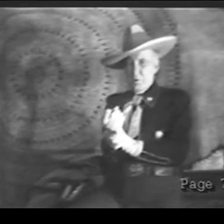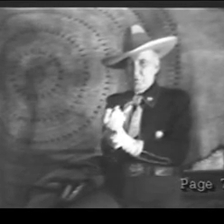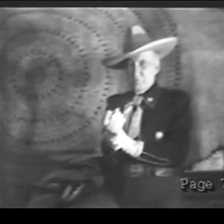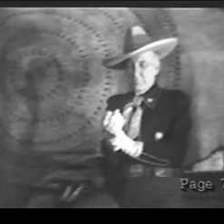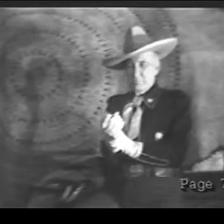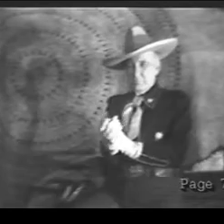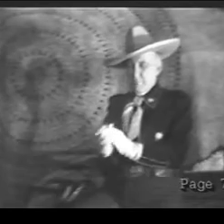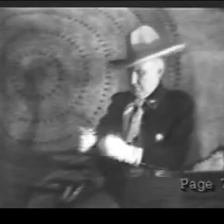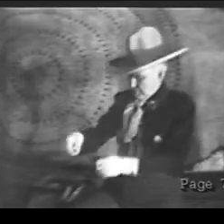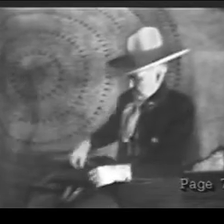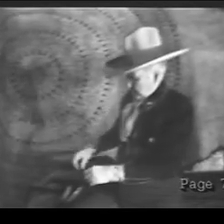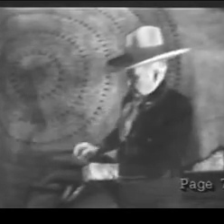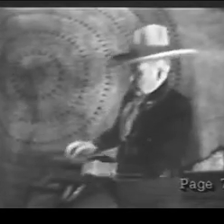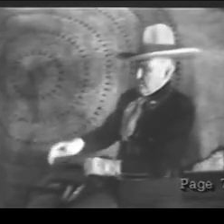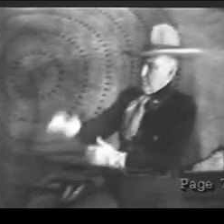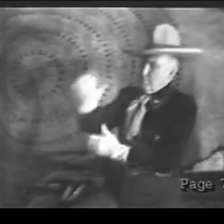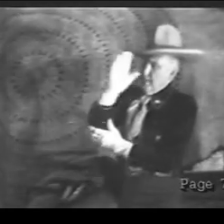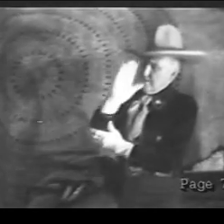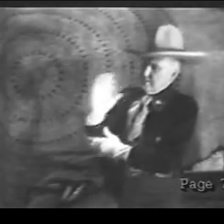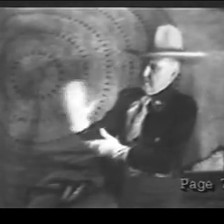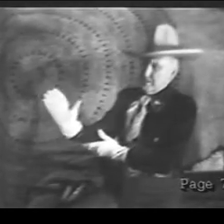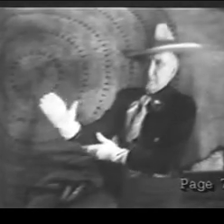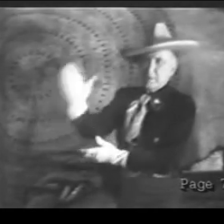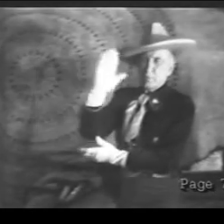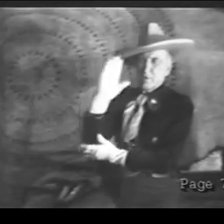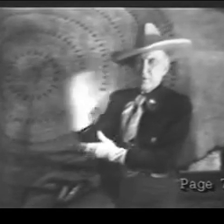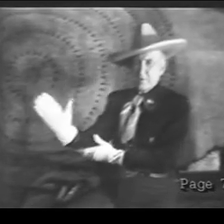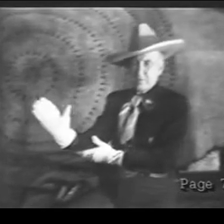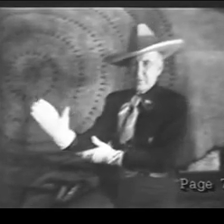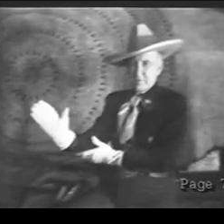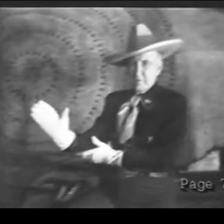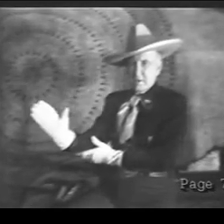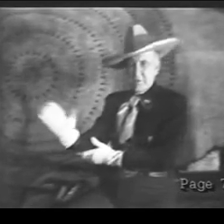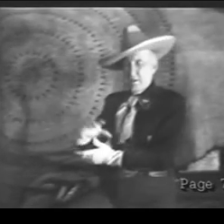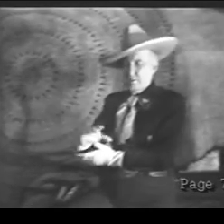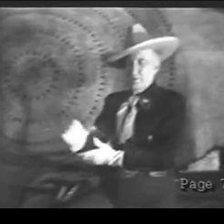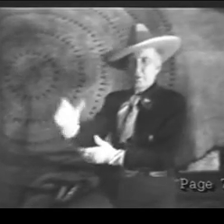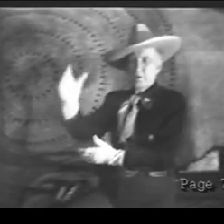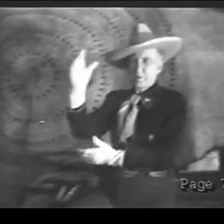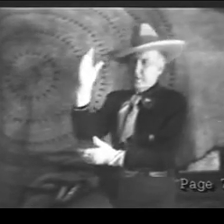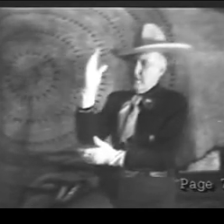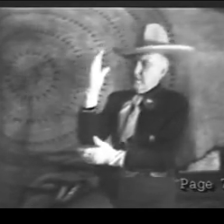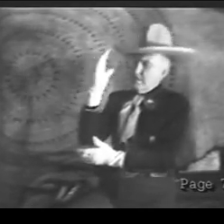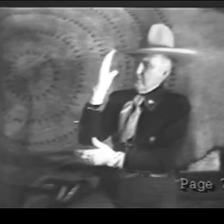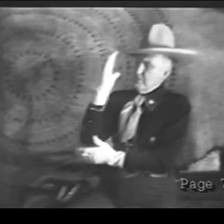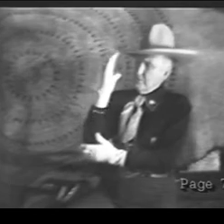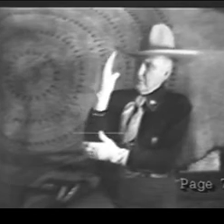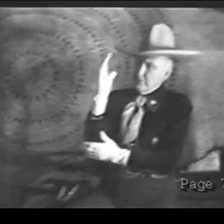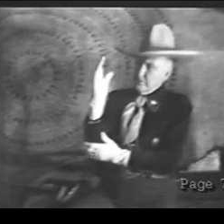smoked. And then, of course, they would pass it to the next man. They would give it. I think I showed you the sign to give. You